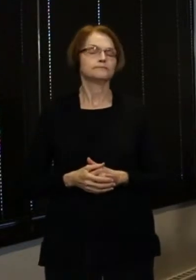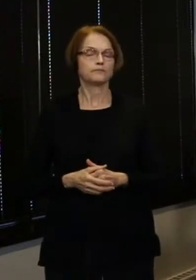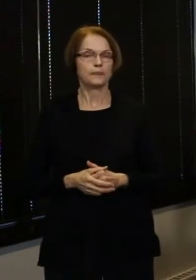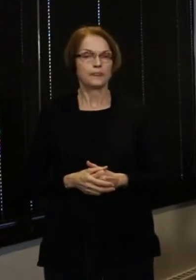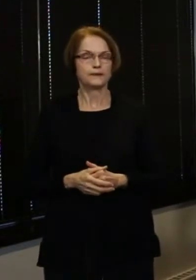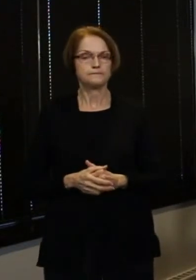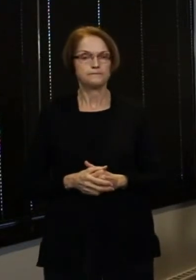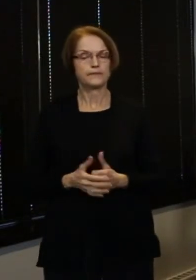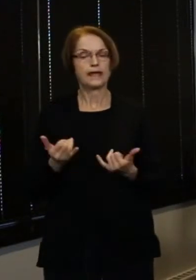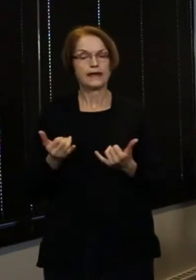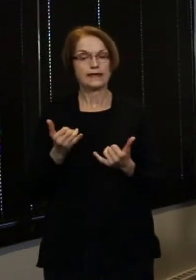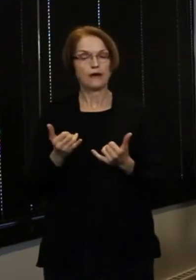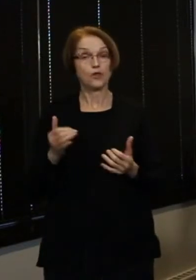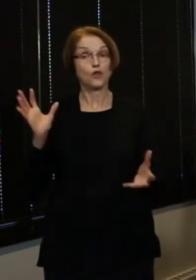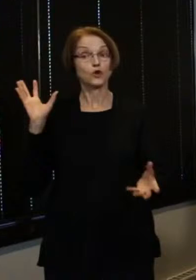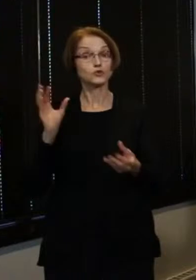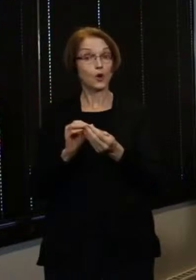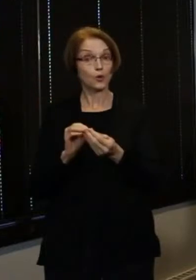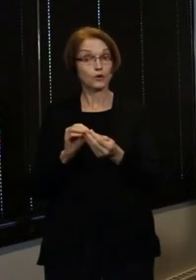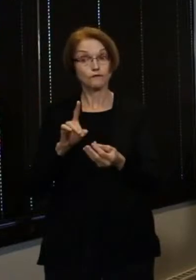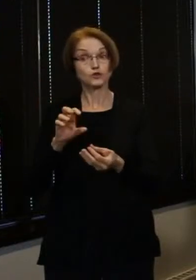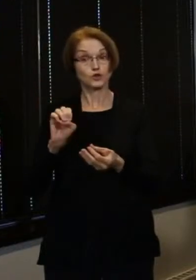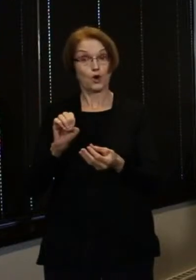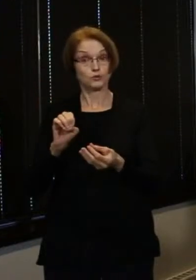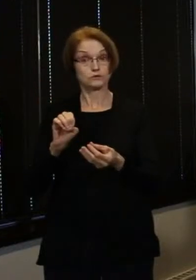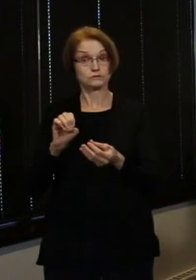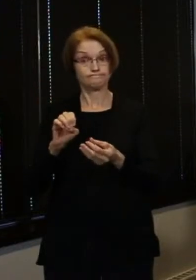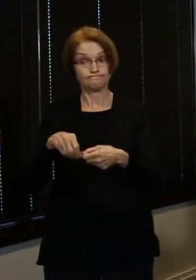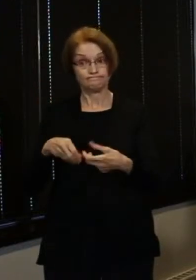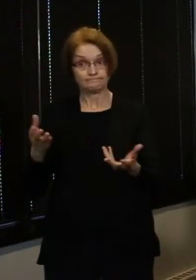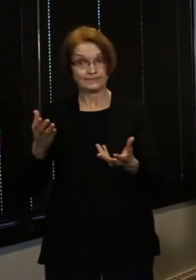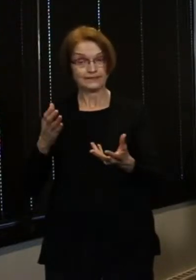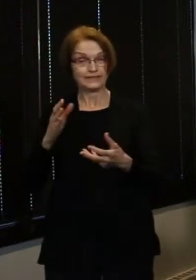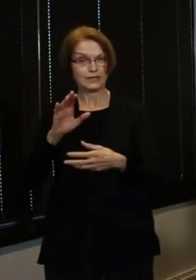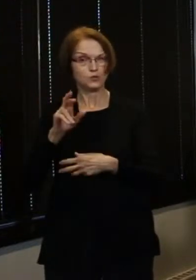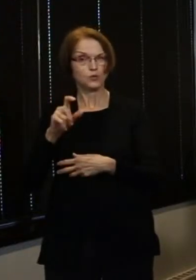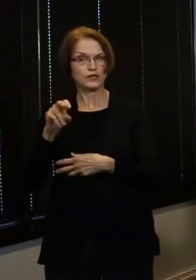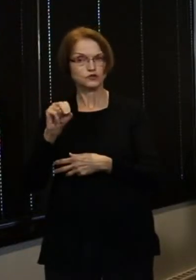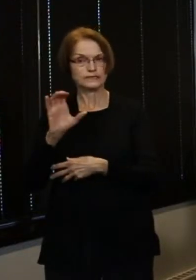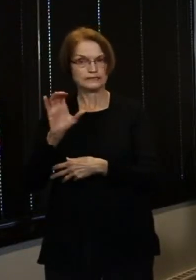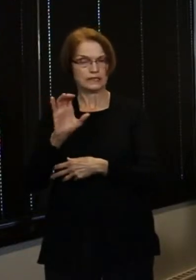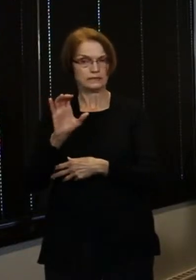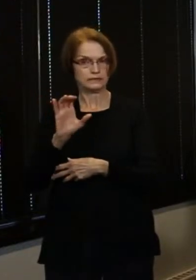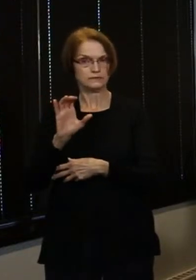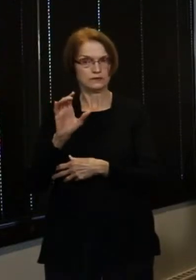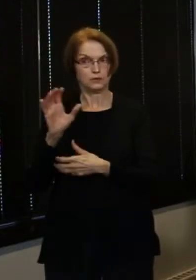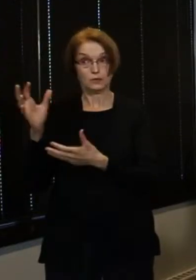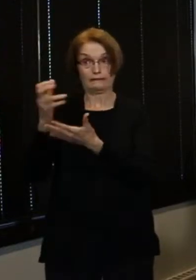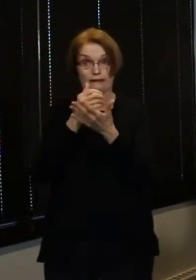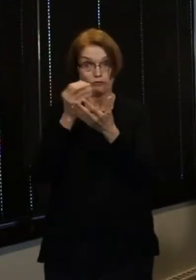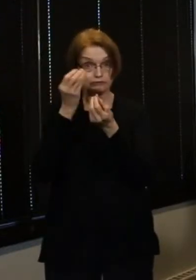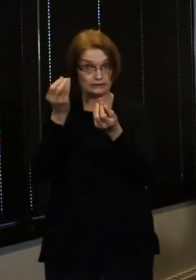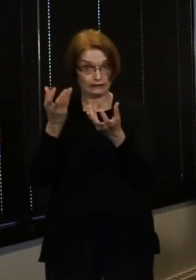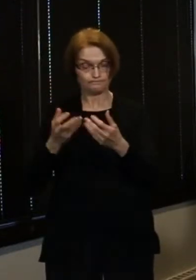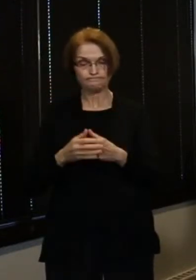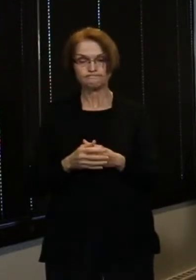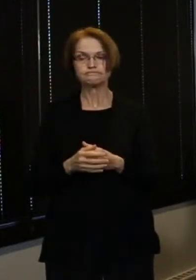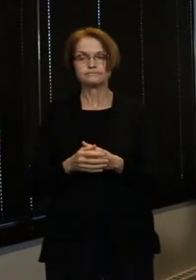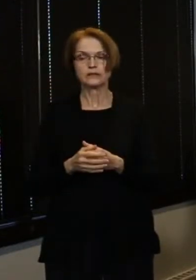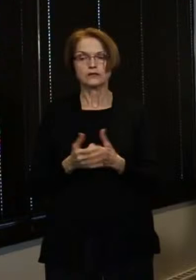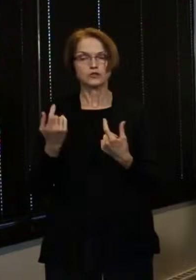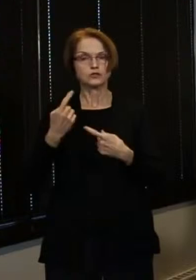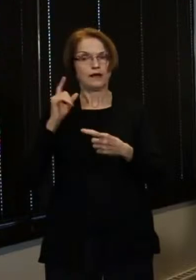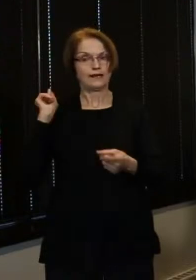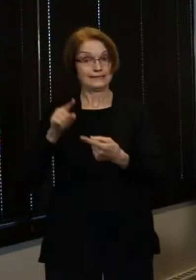In terms of total doses administered in Region C, and so this is data that we've pulled, to date, our vaccinators in our region